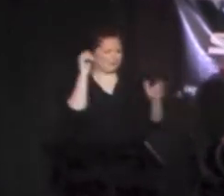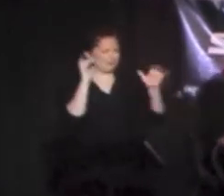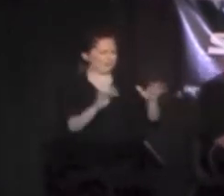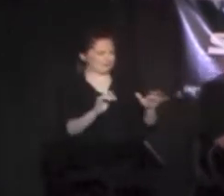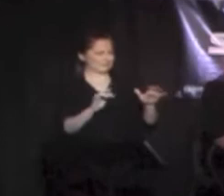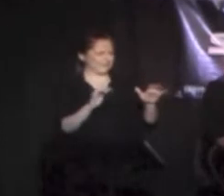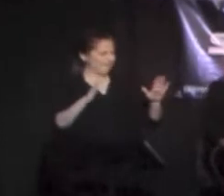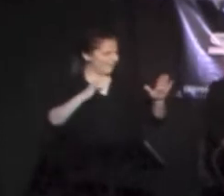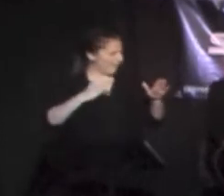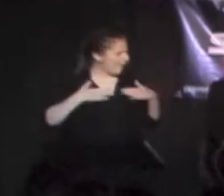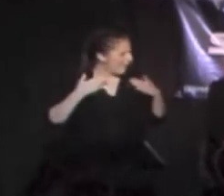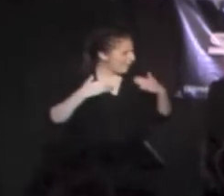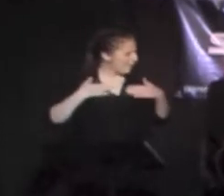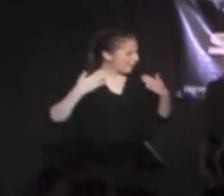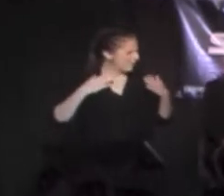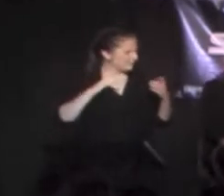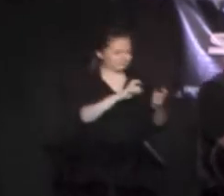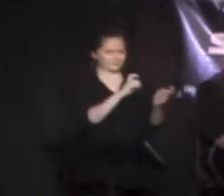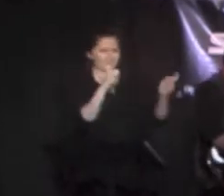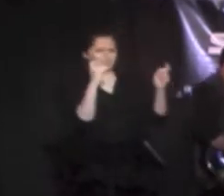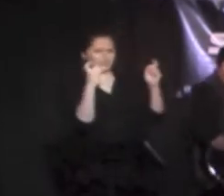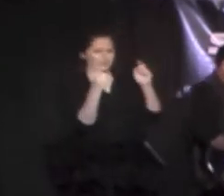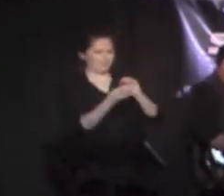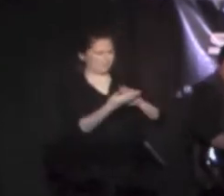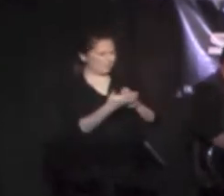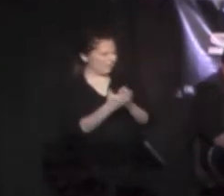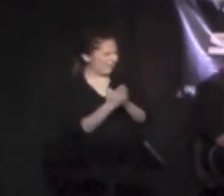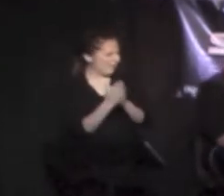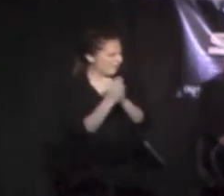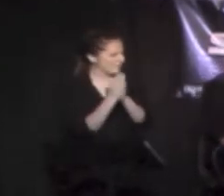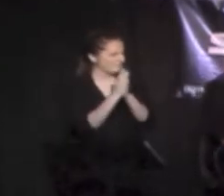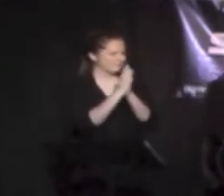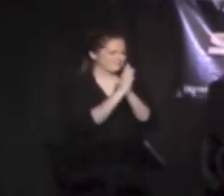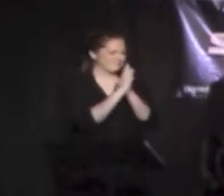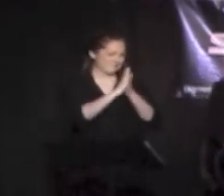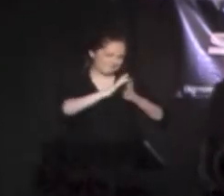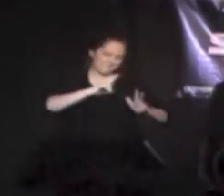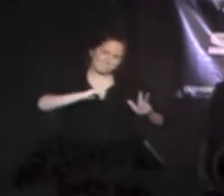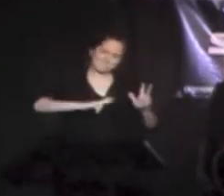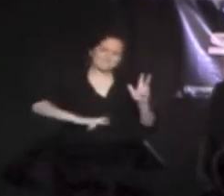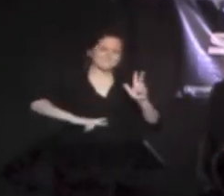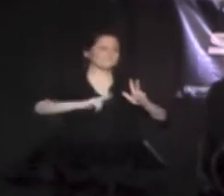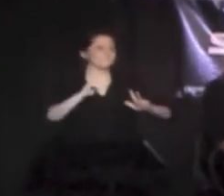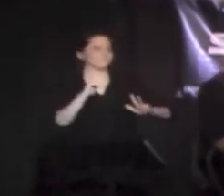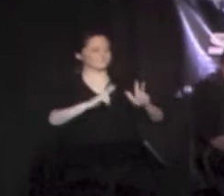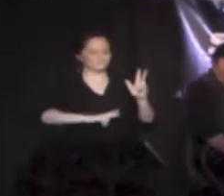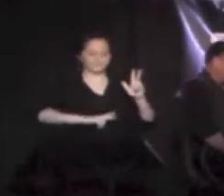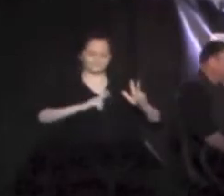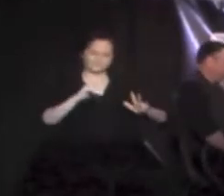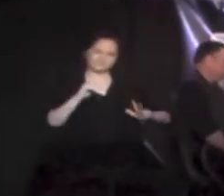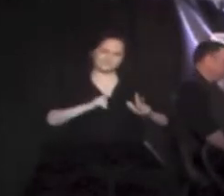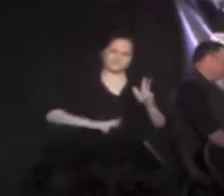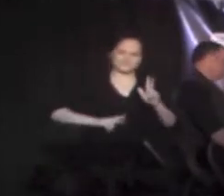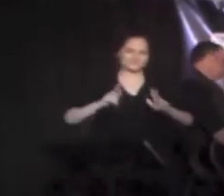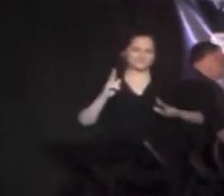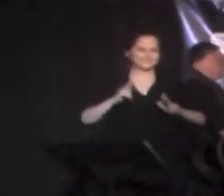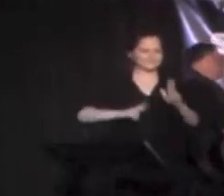from having played To a weathered studio on a